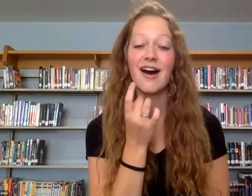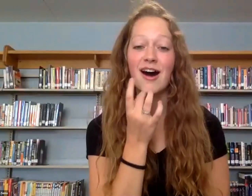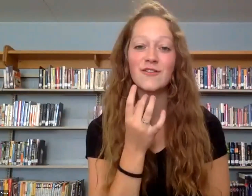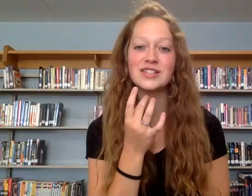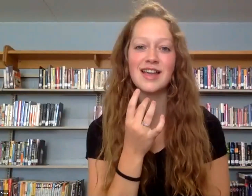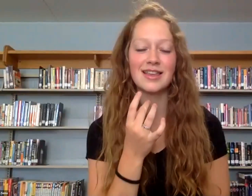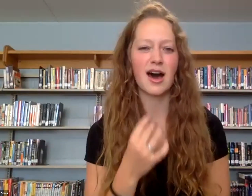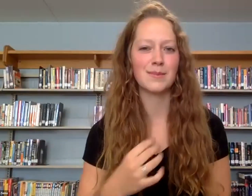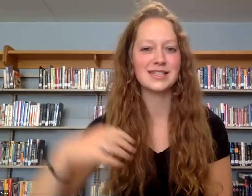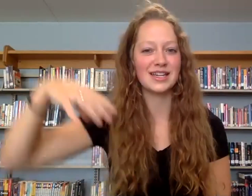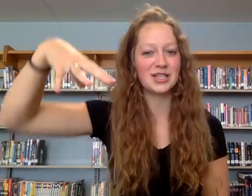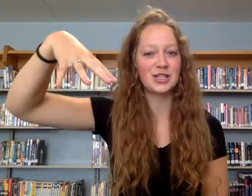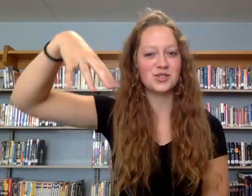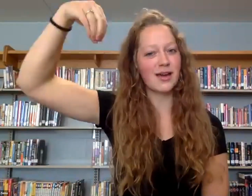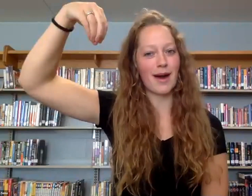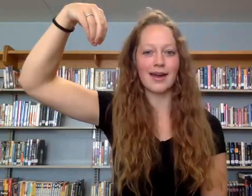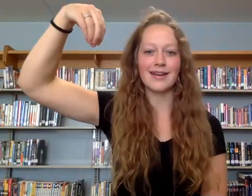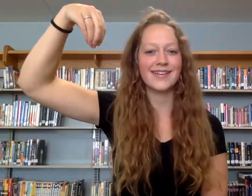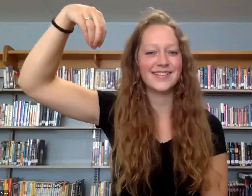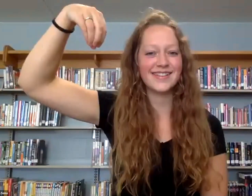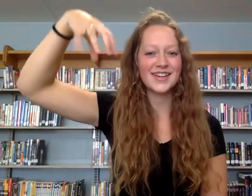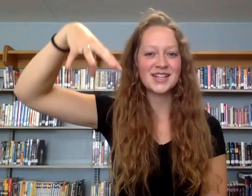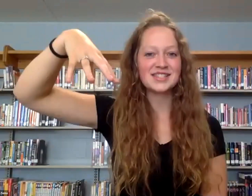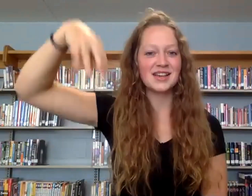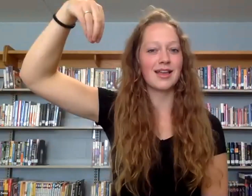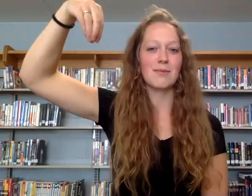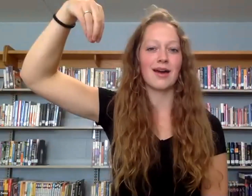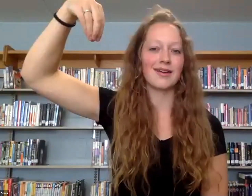off is like the opposite. You suck it back in. Suck the light back in.